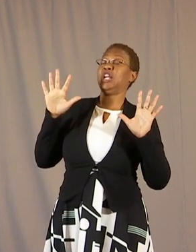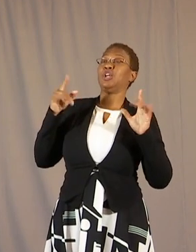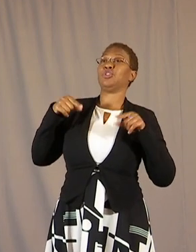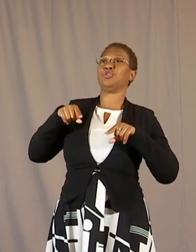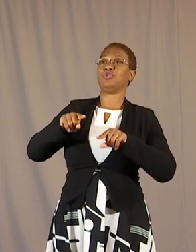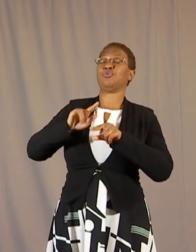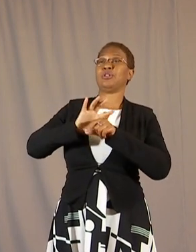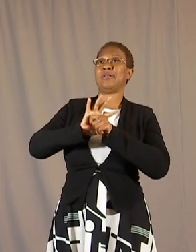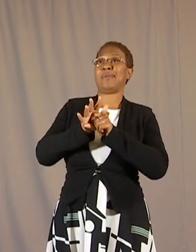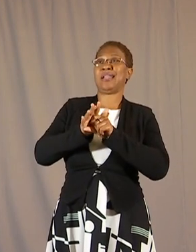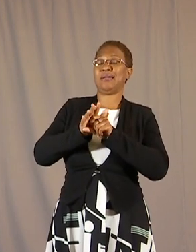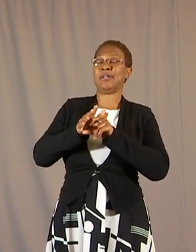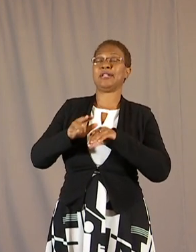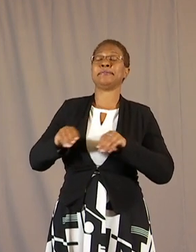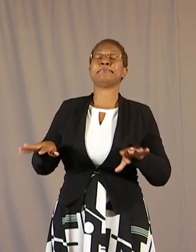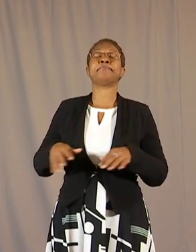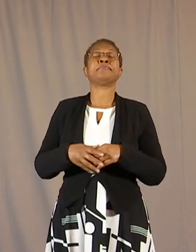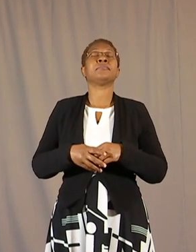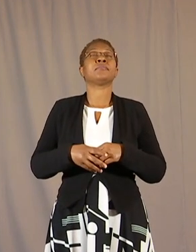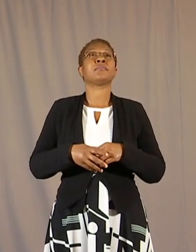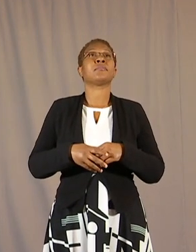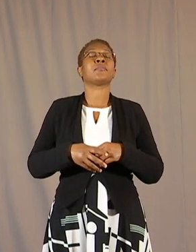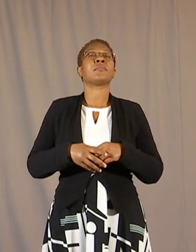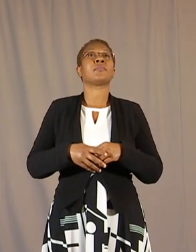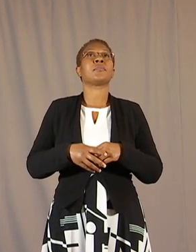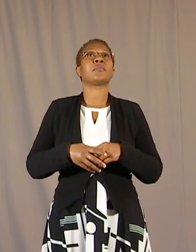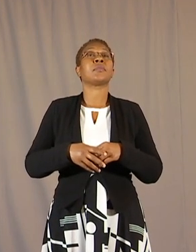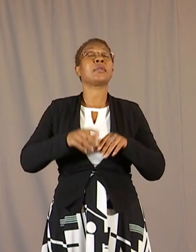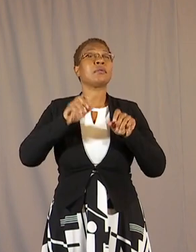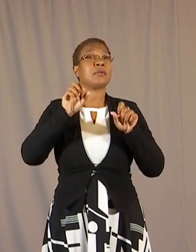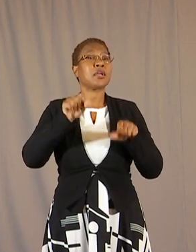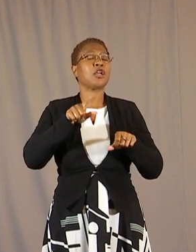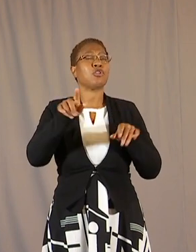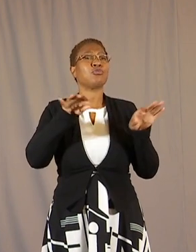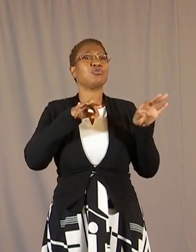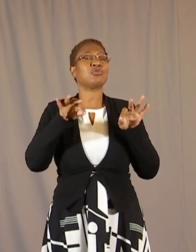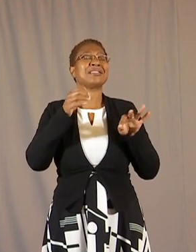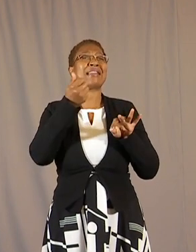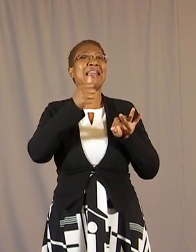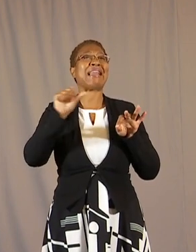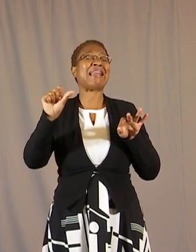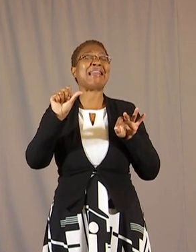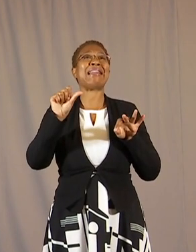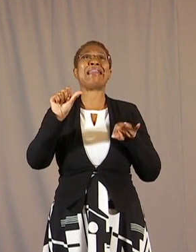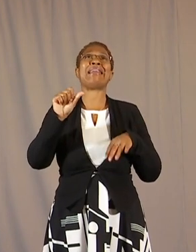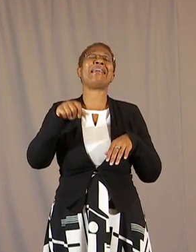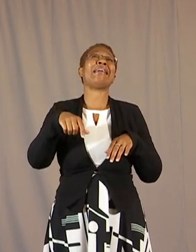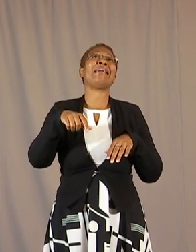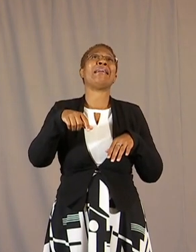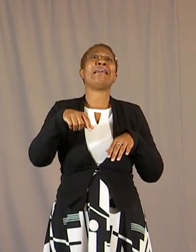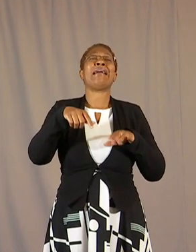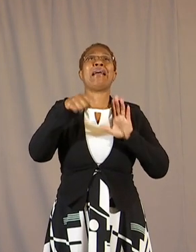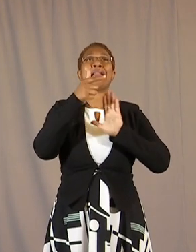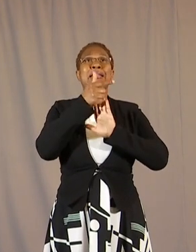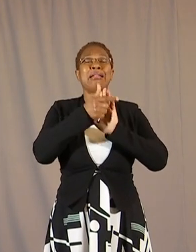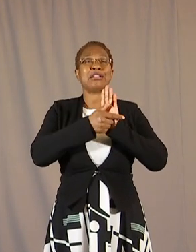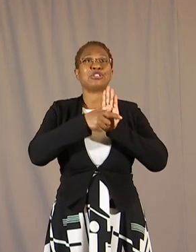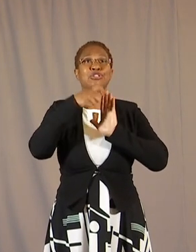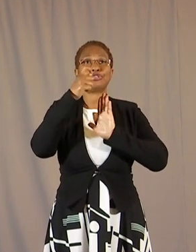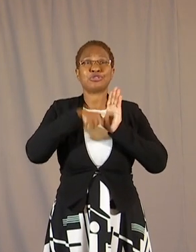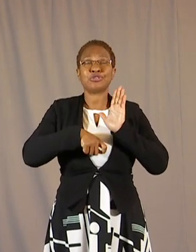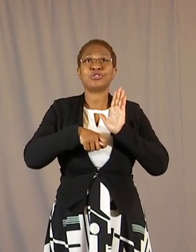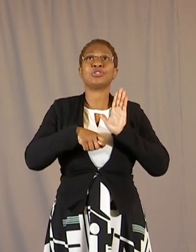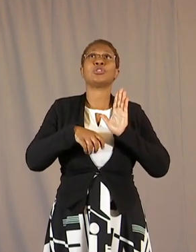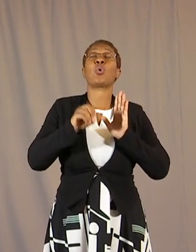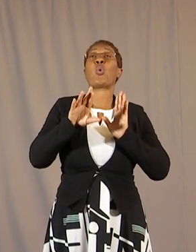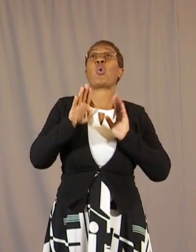pandemic. Can you please just briefly discuss any legislation or bills that came about in response to some of